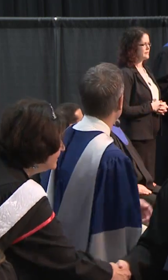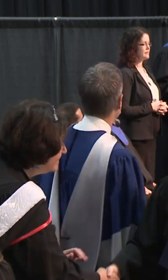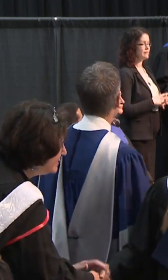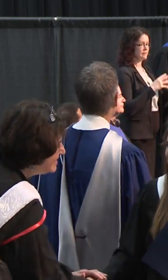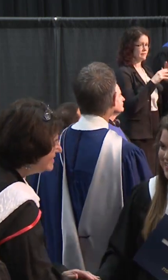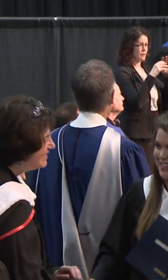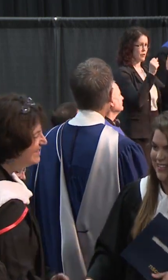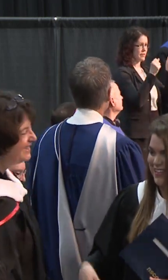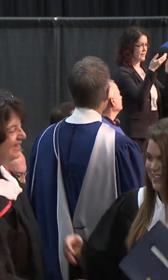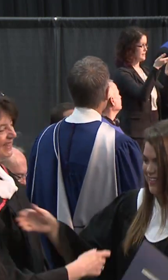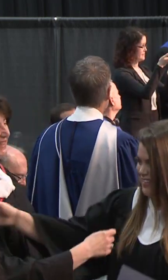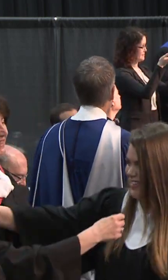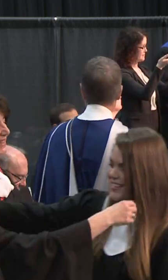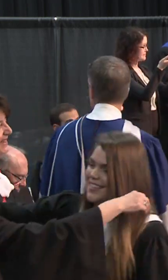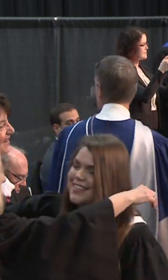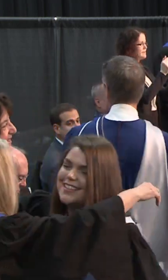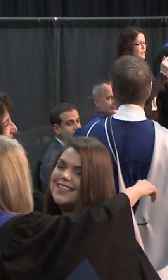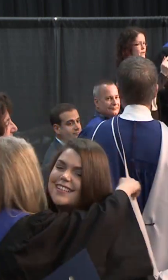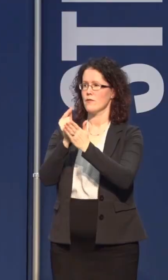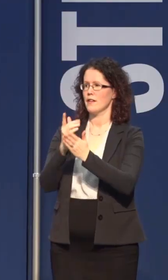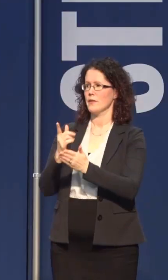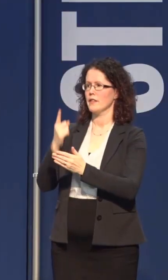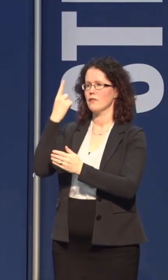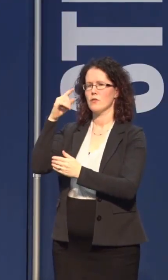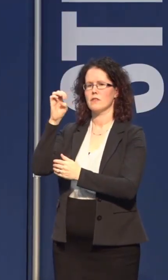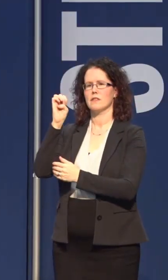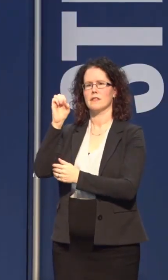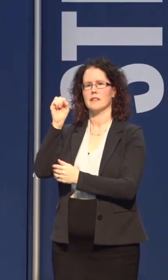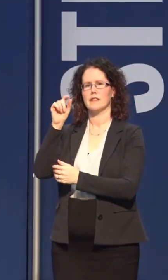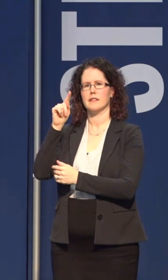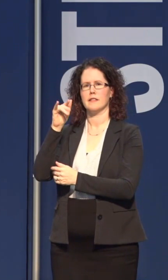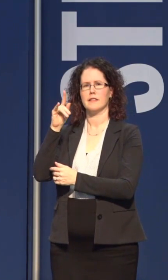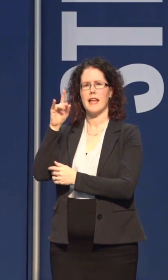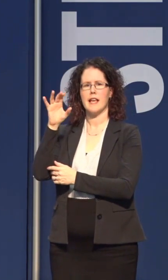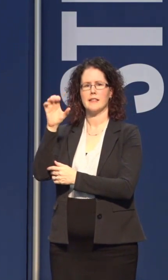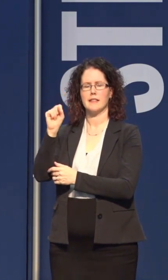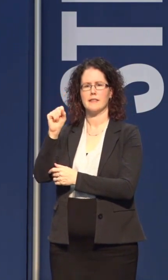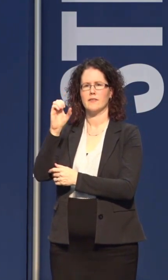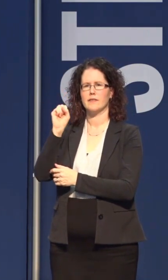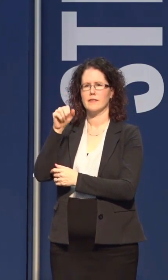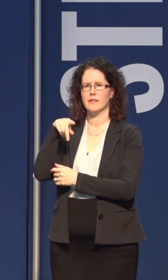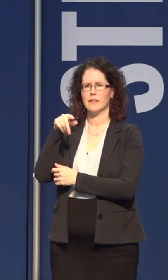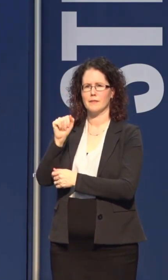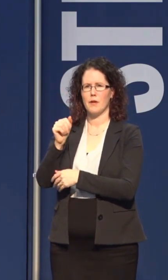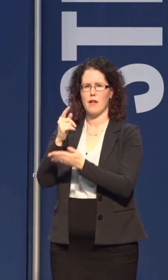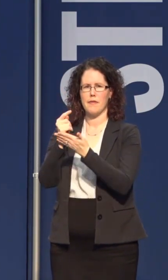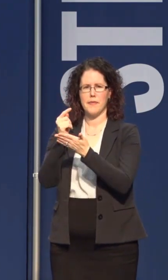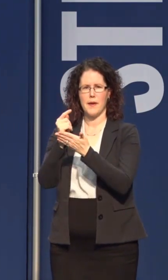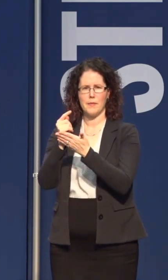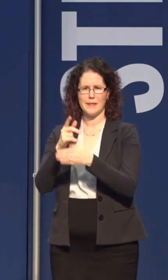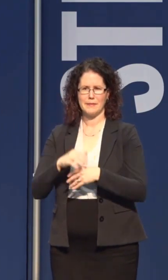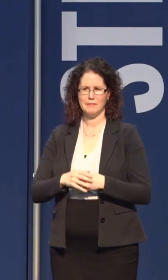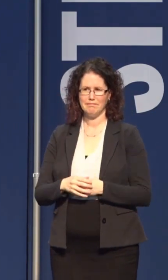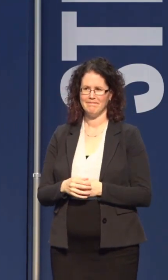Mr. President, ladies and gentlemen, the graduates in Aesthetics and Spa Therapies.